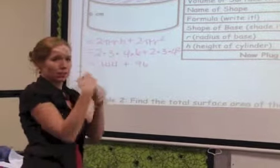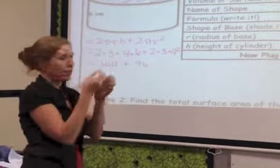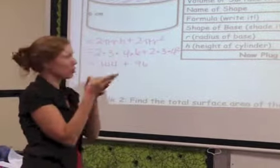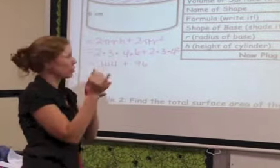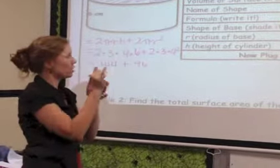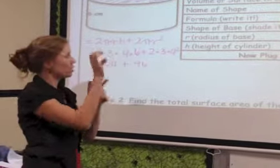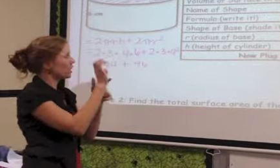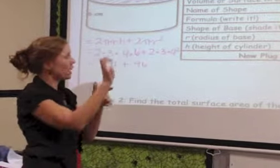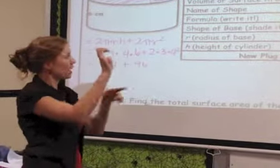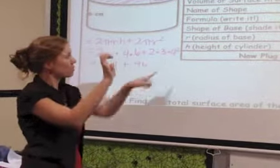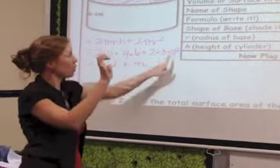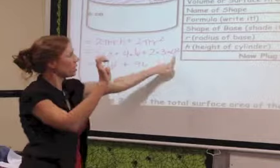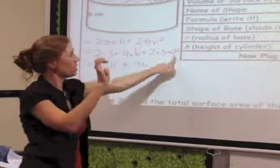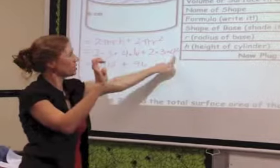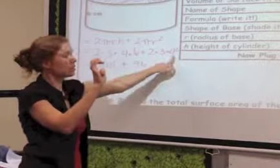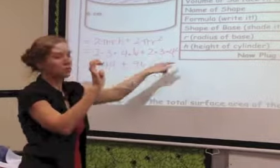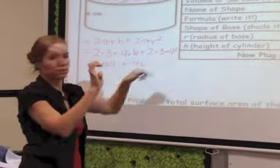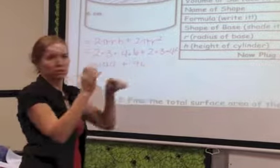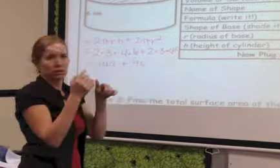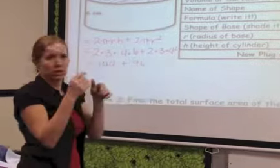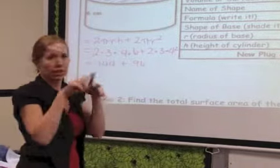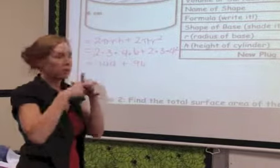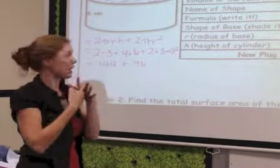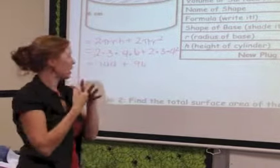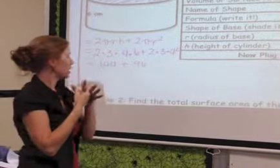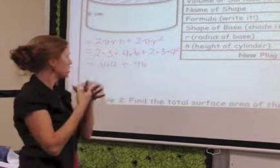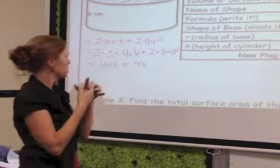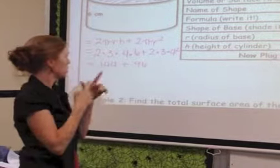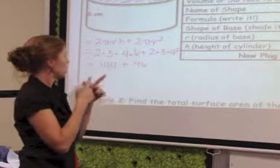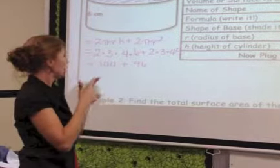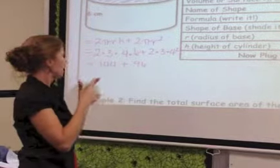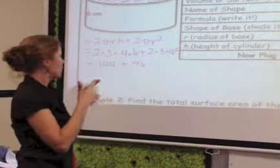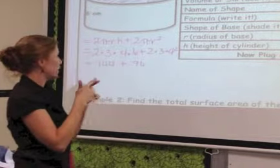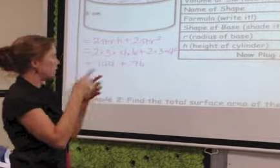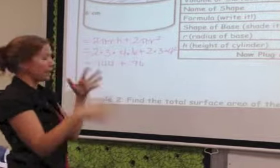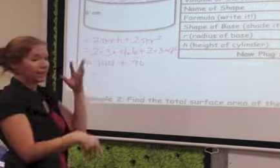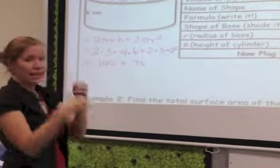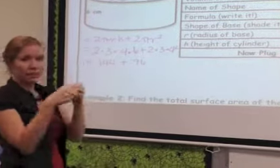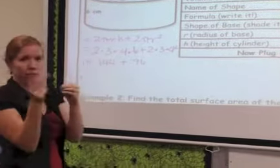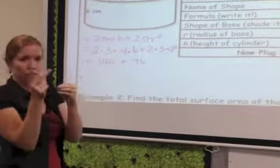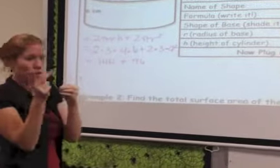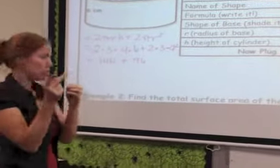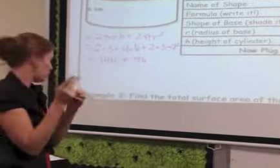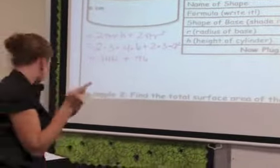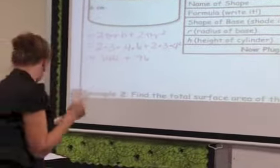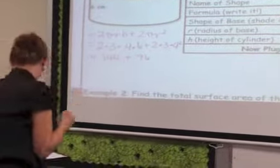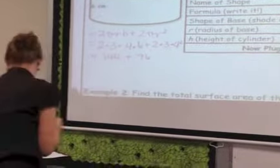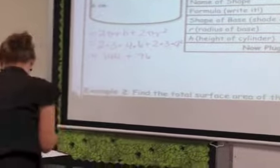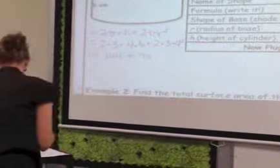Make sure you do the exponent in the beginning, and then I can add up those two totals.